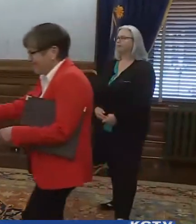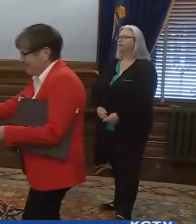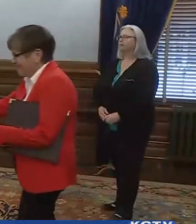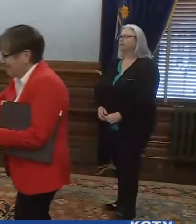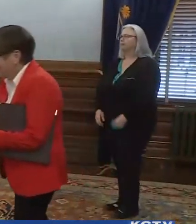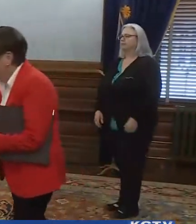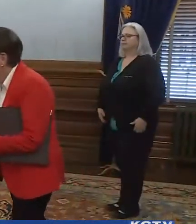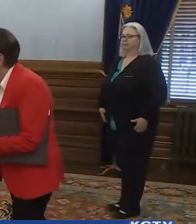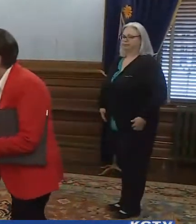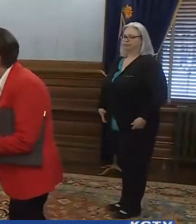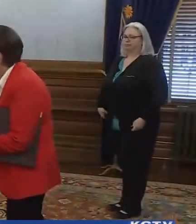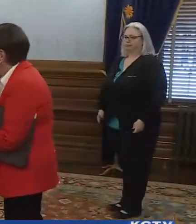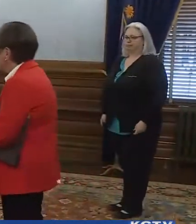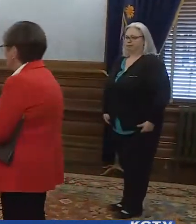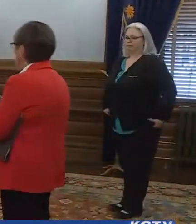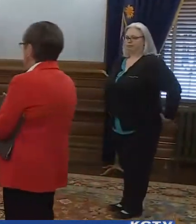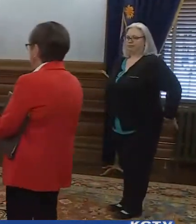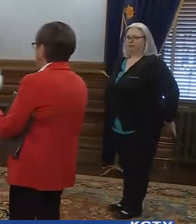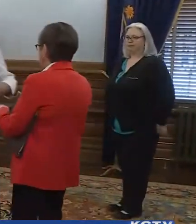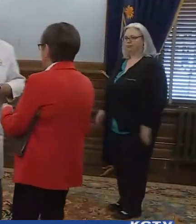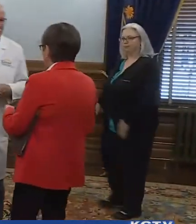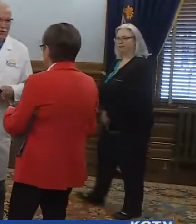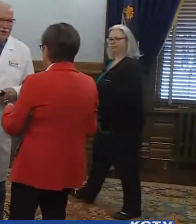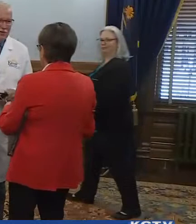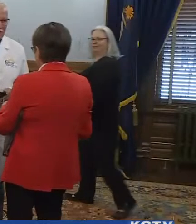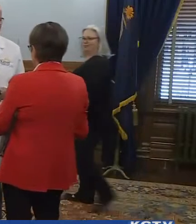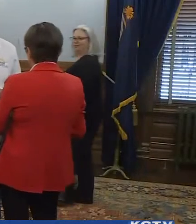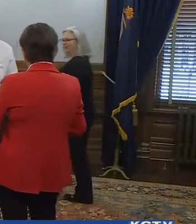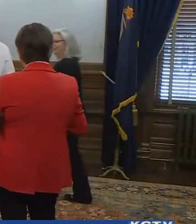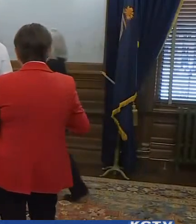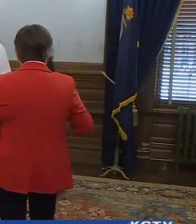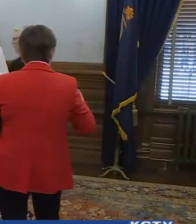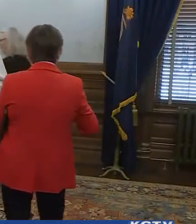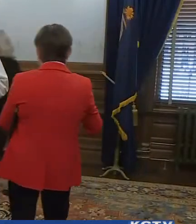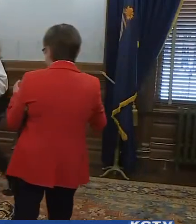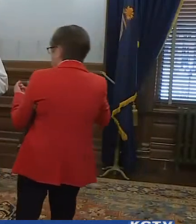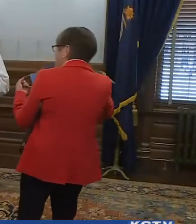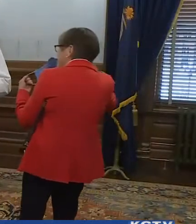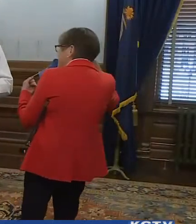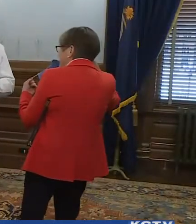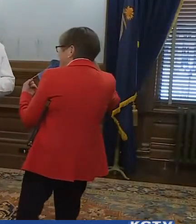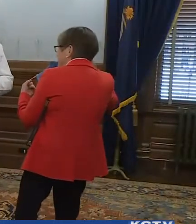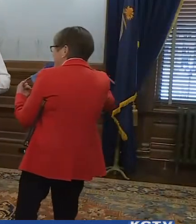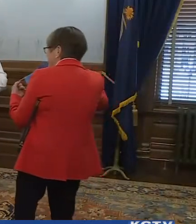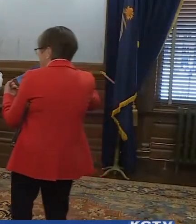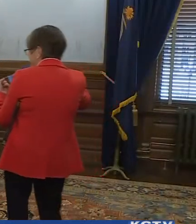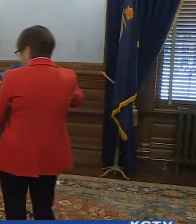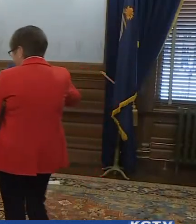Called dining, it's not chow. Oh.